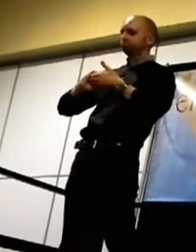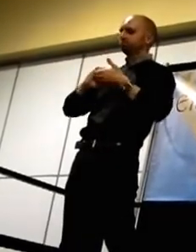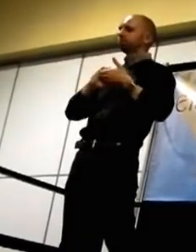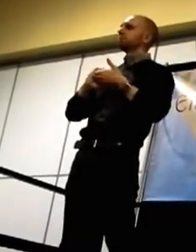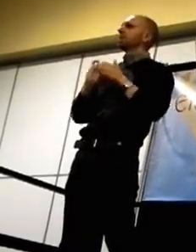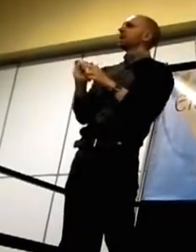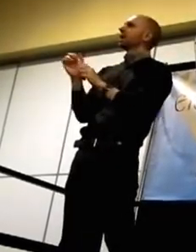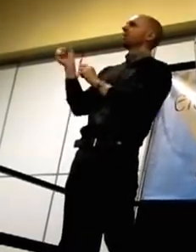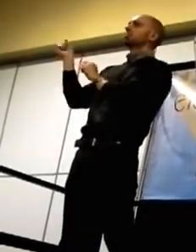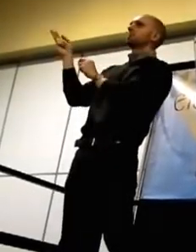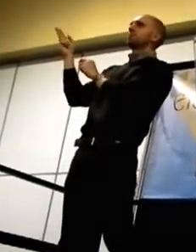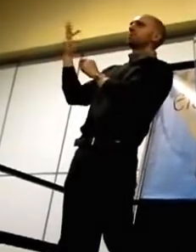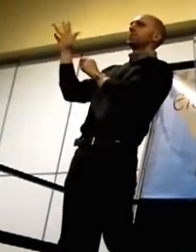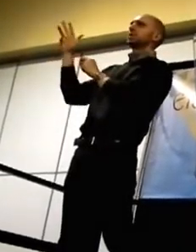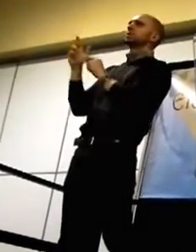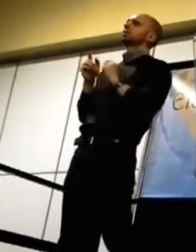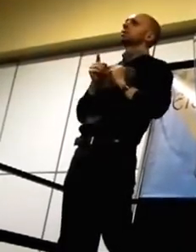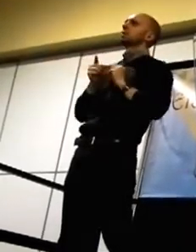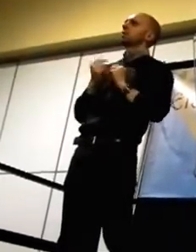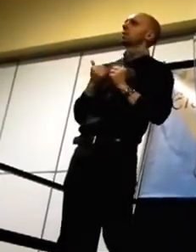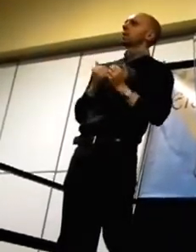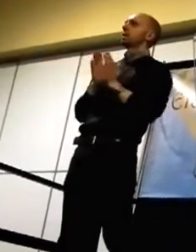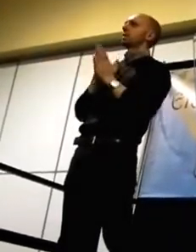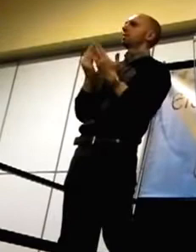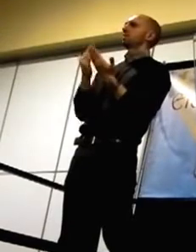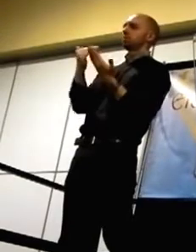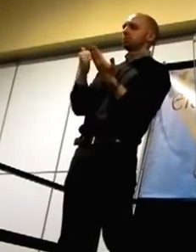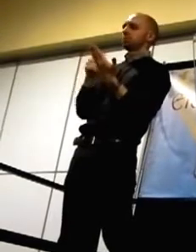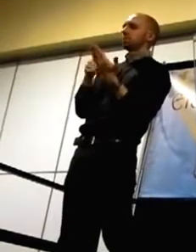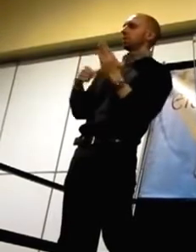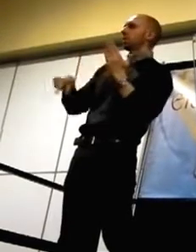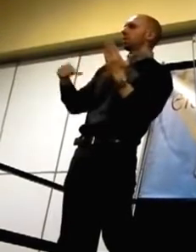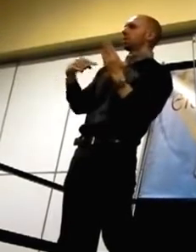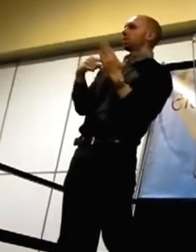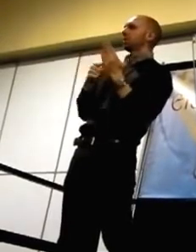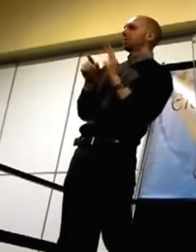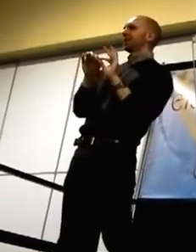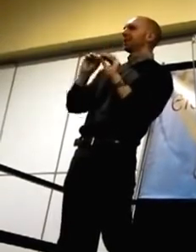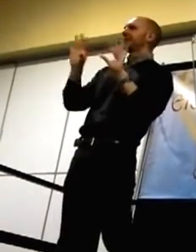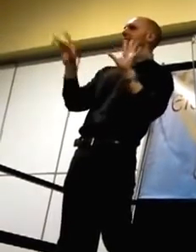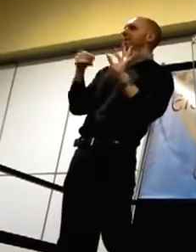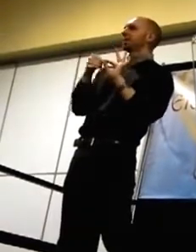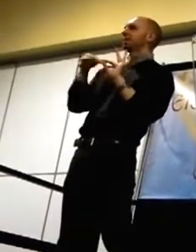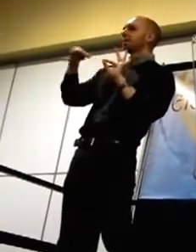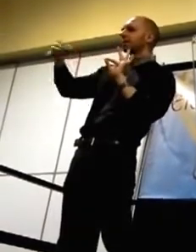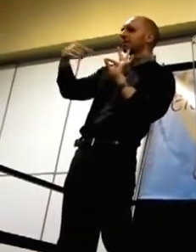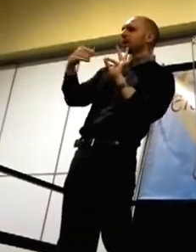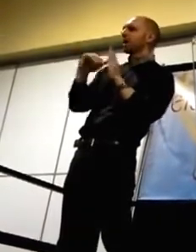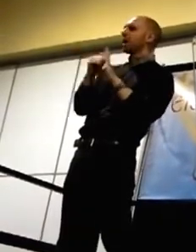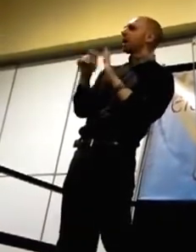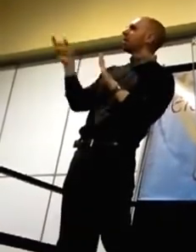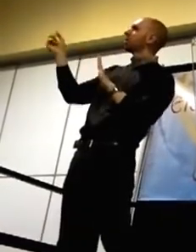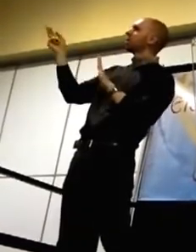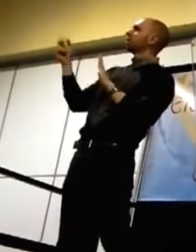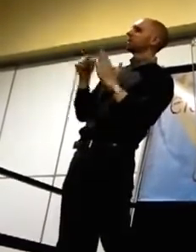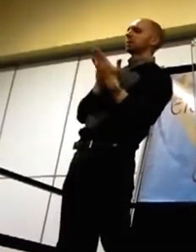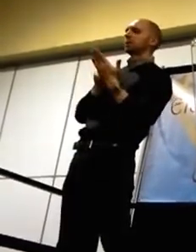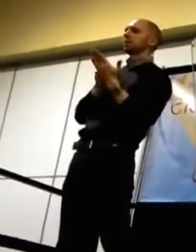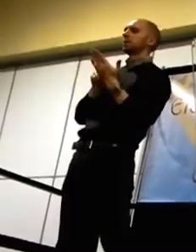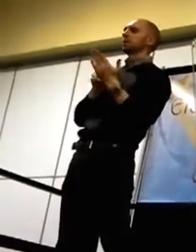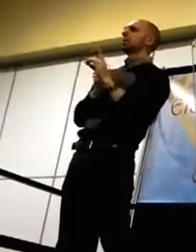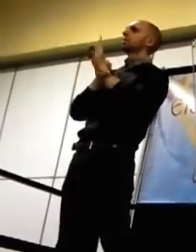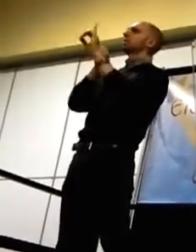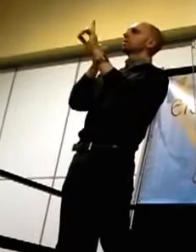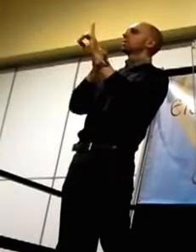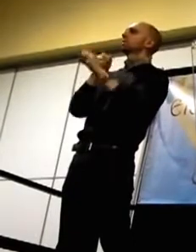sallam. If you want to fulfill the mission why Muslims are here, Allah subhanahu wa ta'ala says,